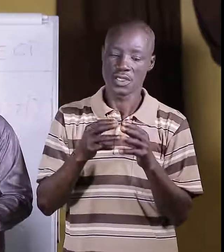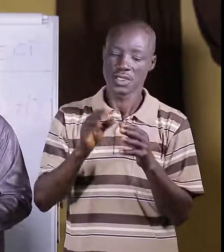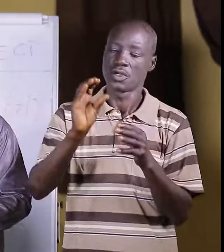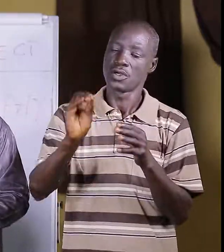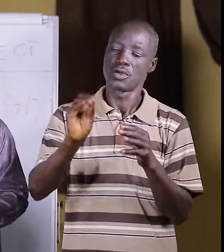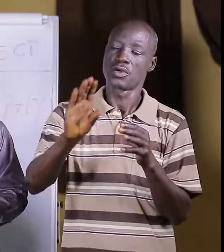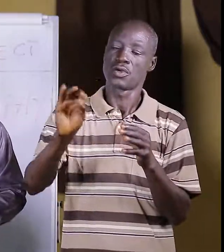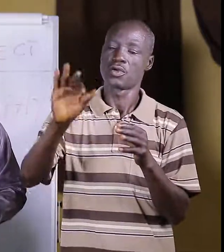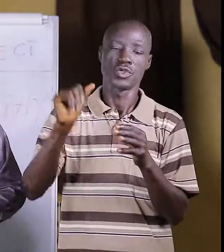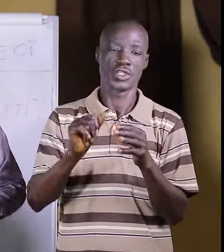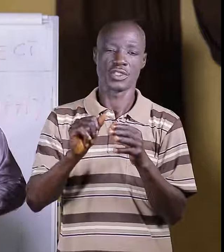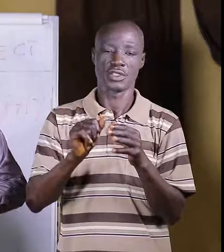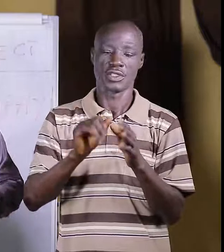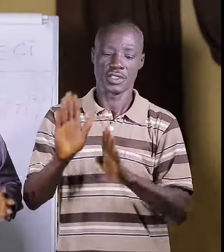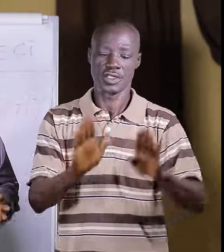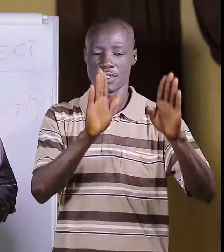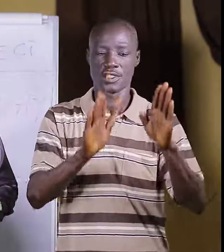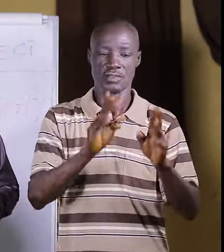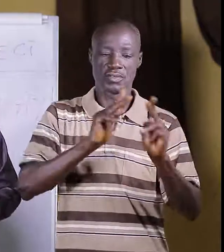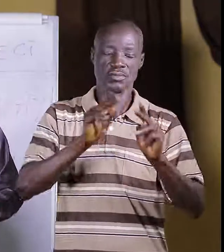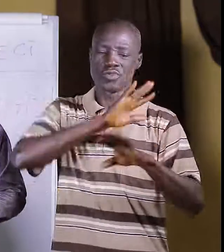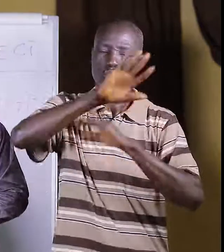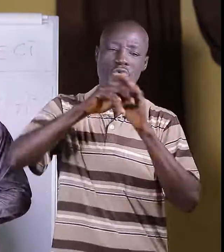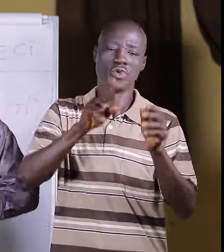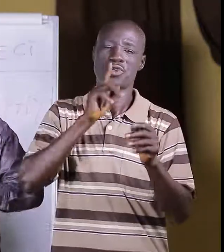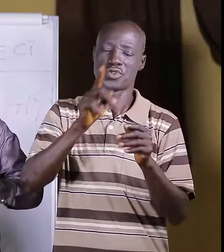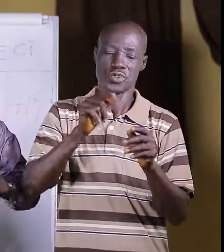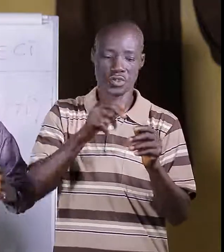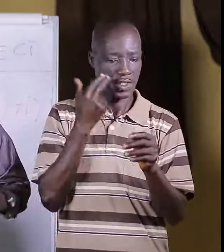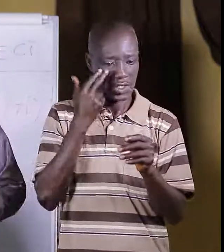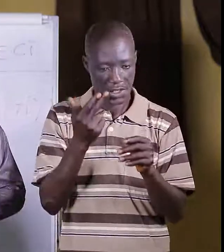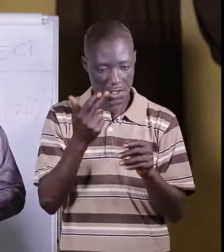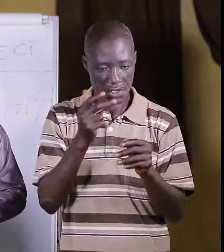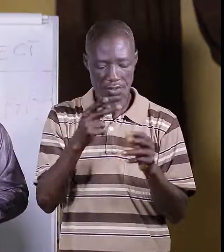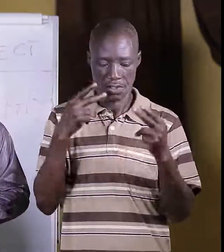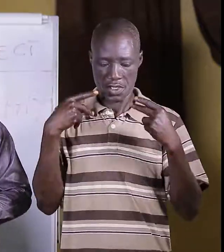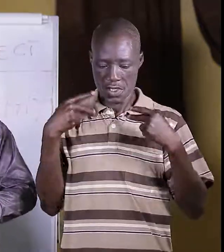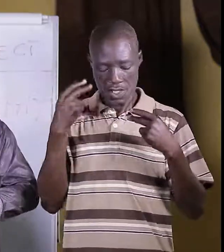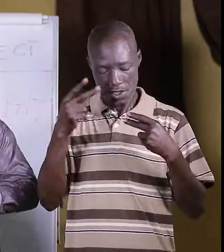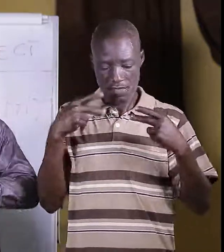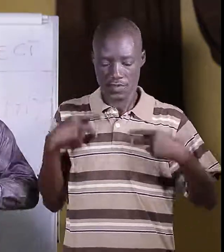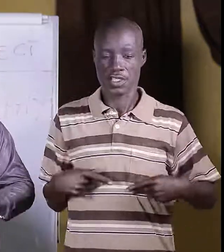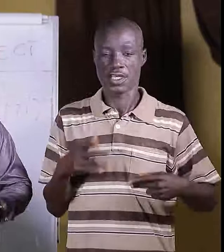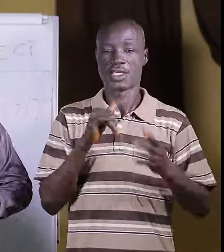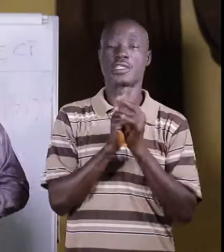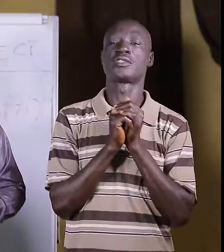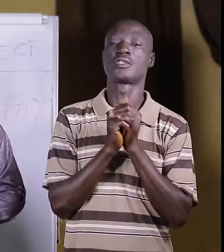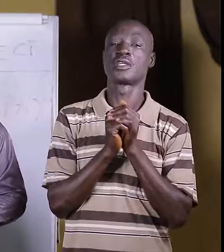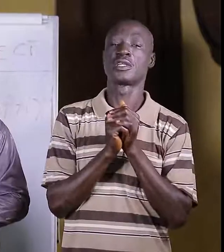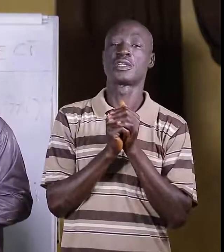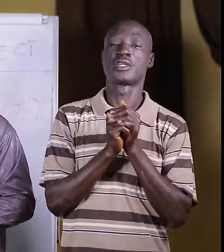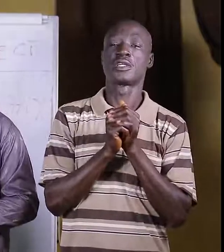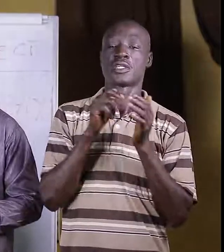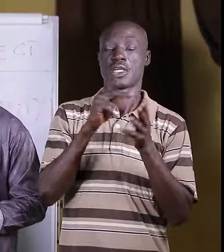people, all these things are real. You can experience them, and they are